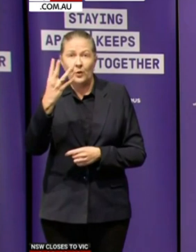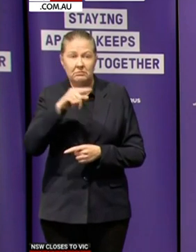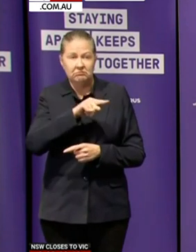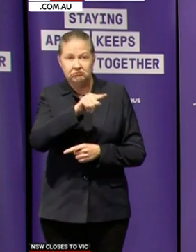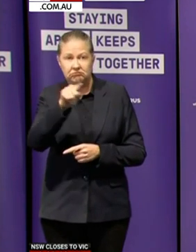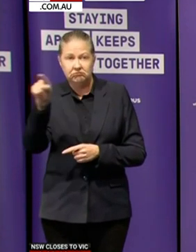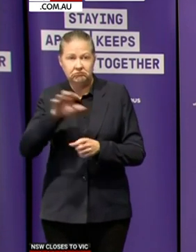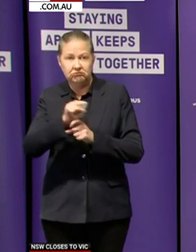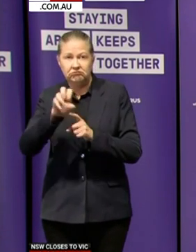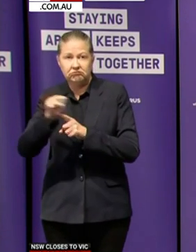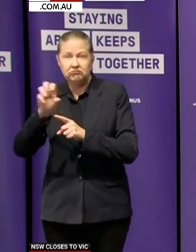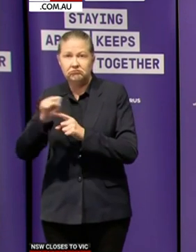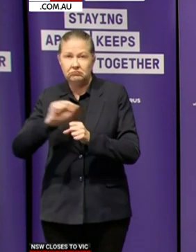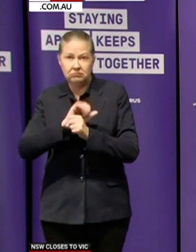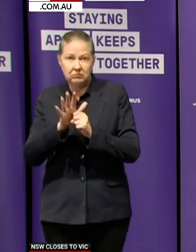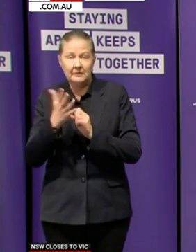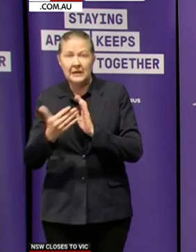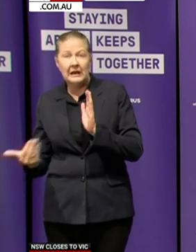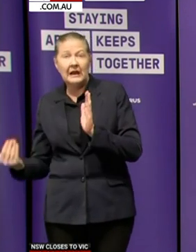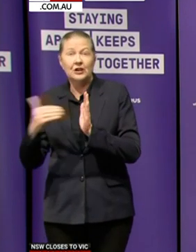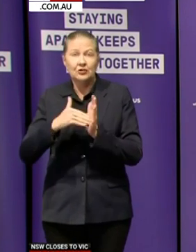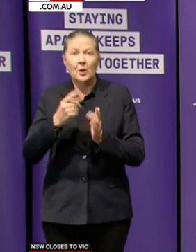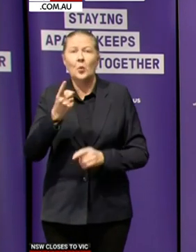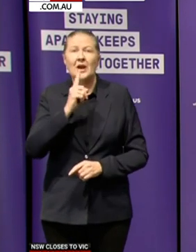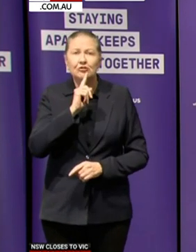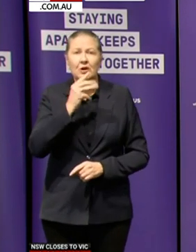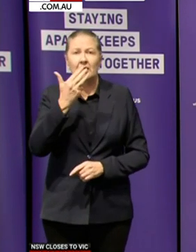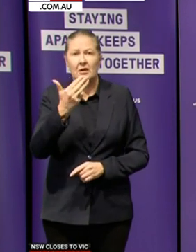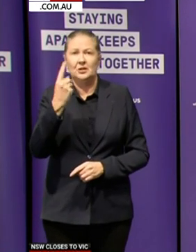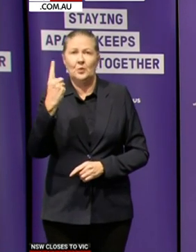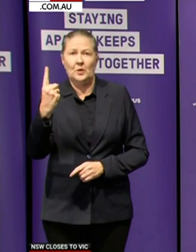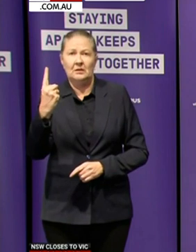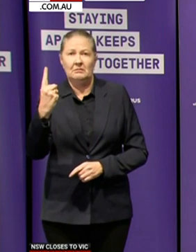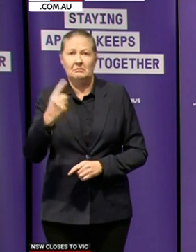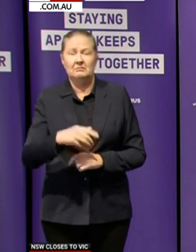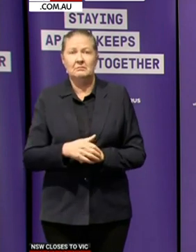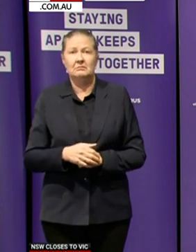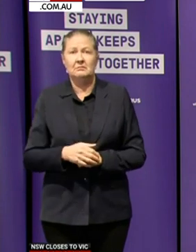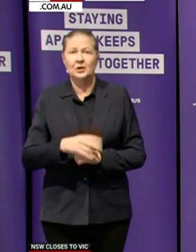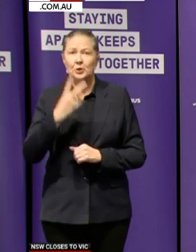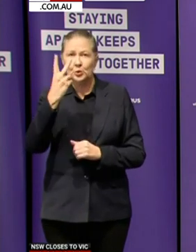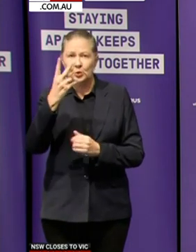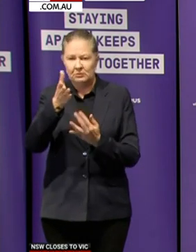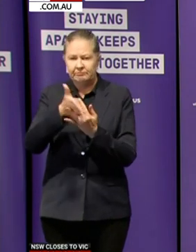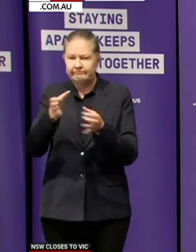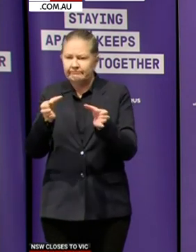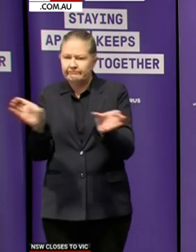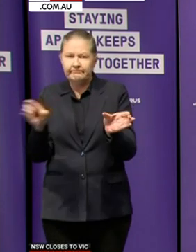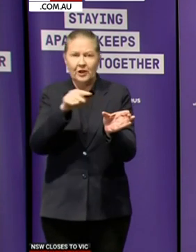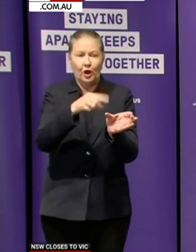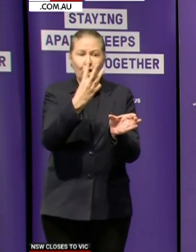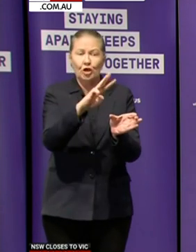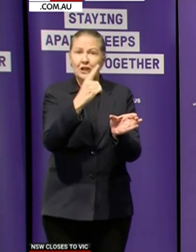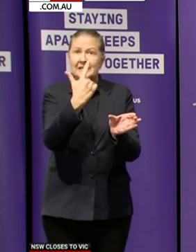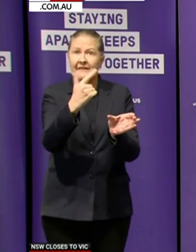coronavirus in Victoria. That's 191 more than yesterday. They can be broken into two groups, 37 that are